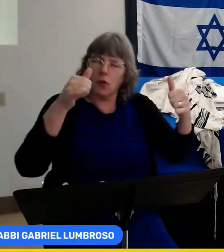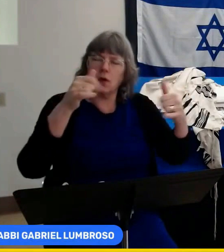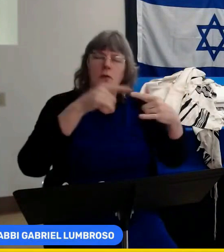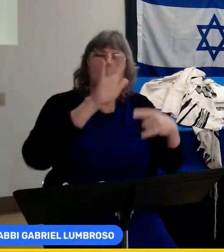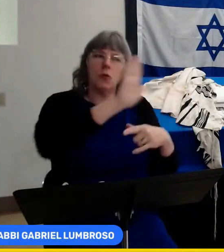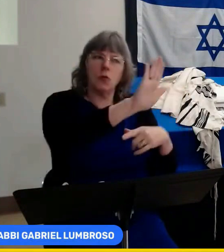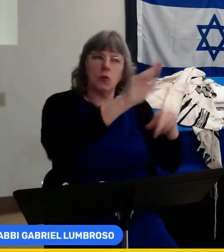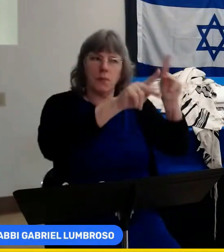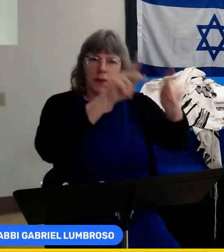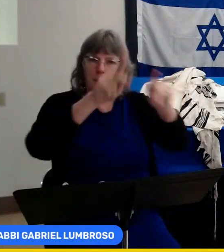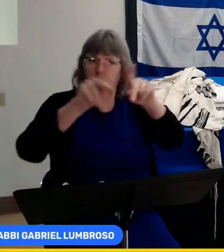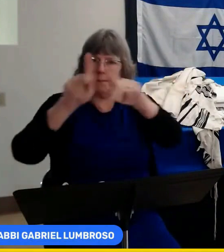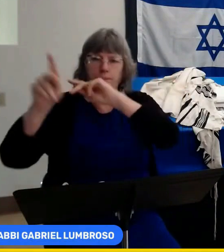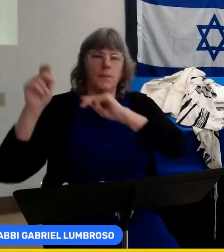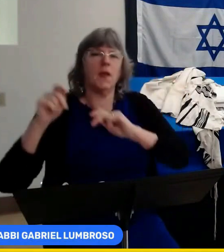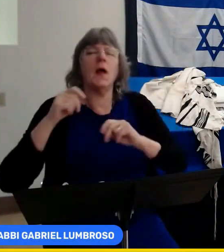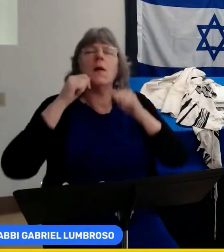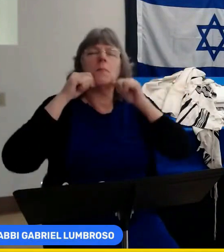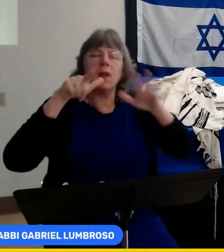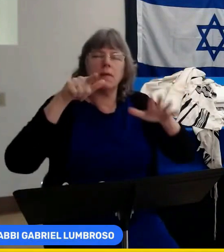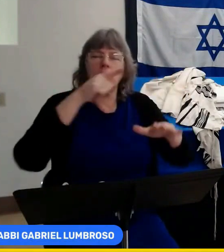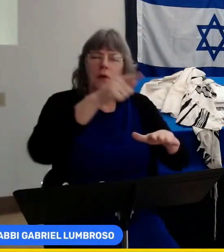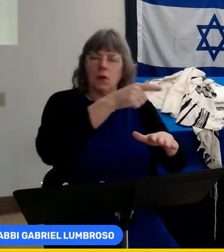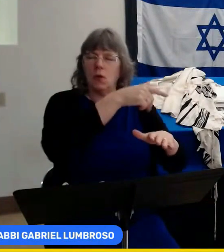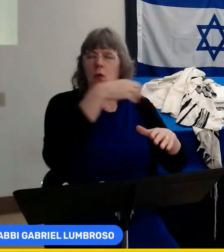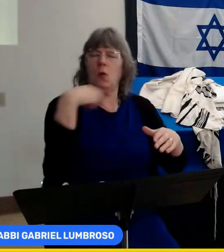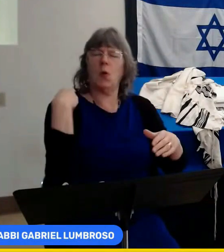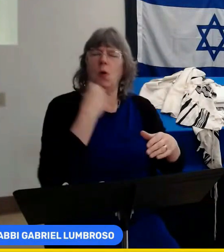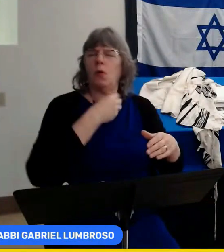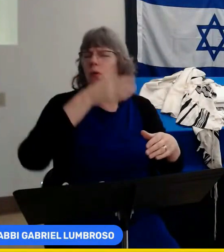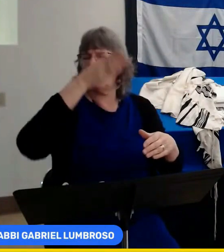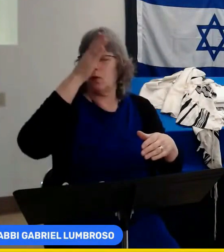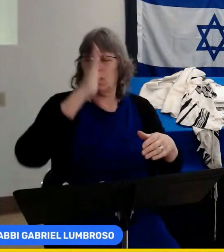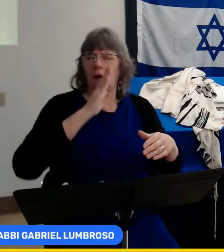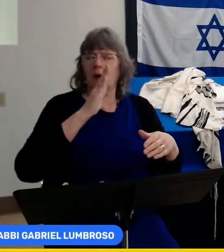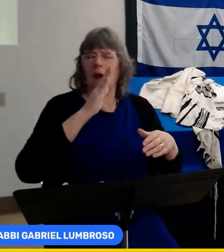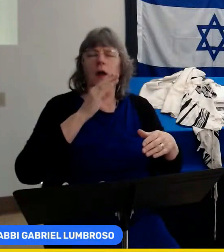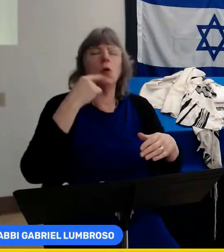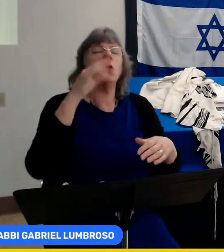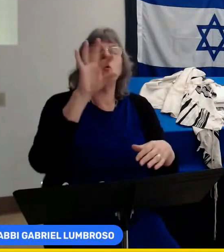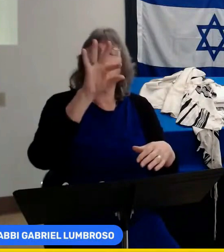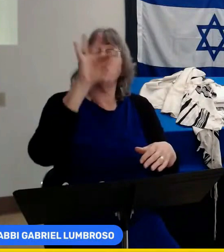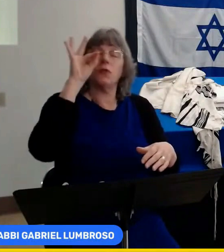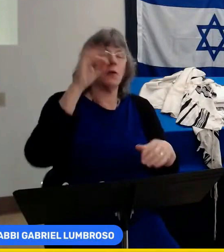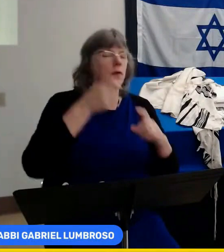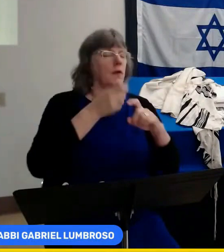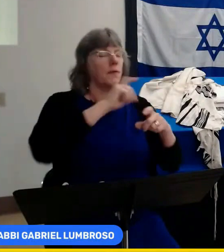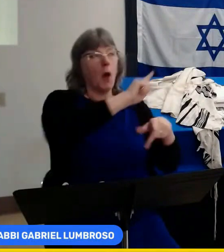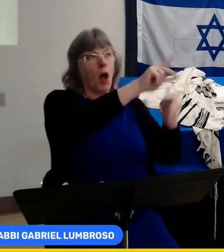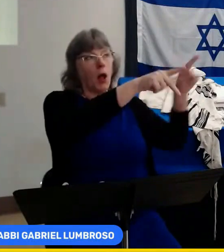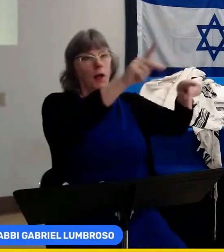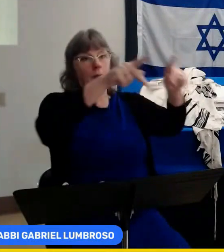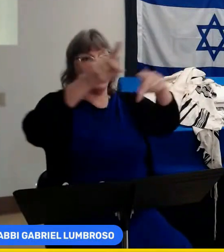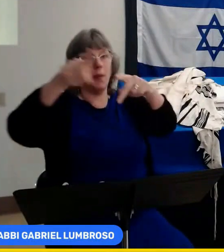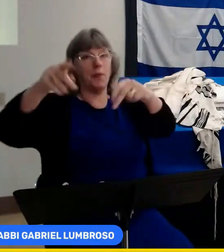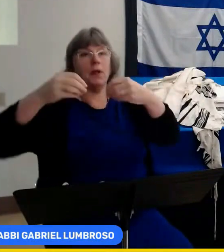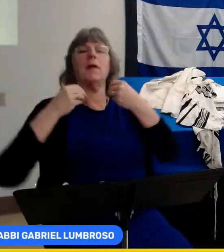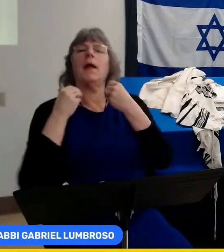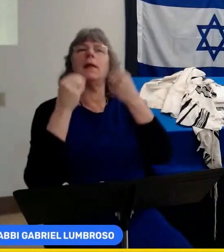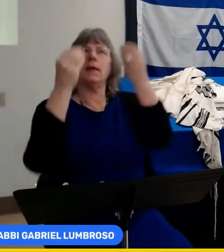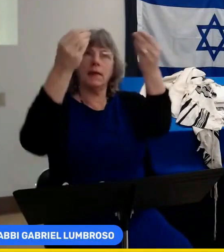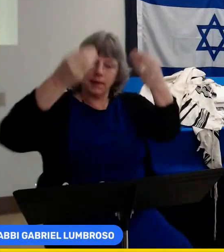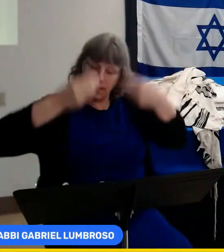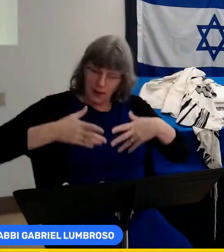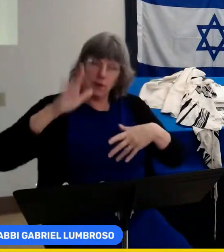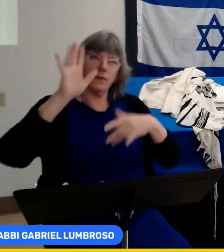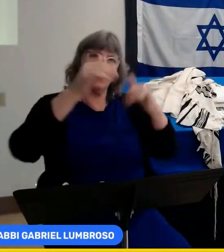his people. Blessed are you, O Lord, our God, King of the universe, who chose us from all the peoples and gave to us his Torah.